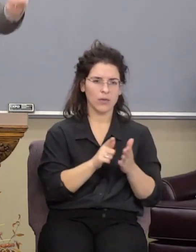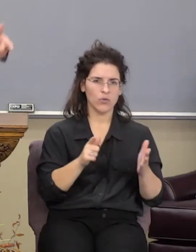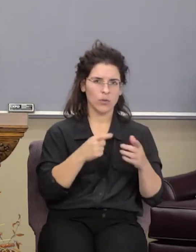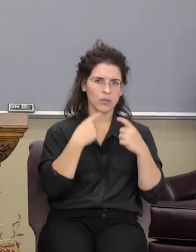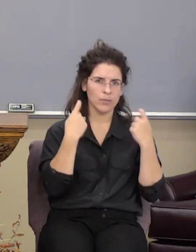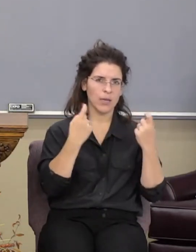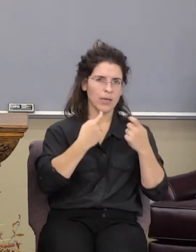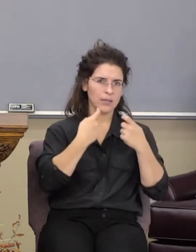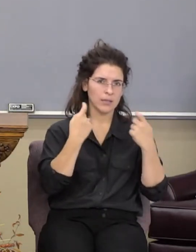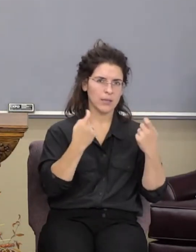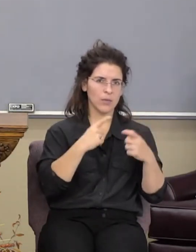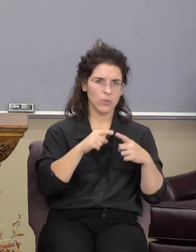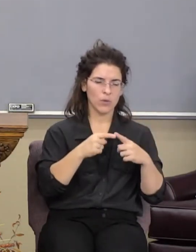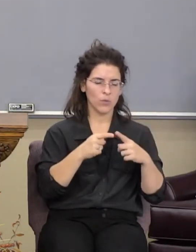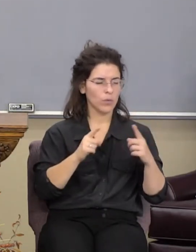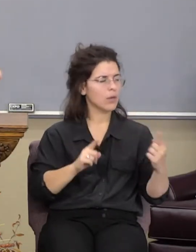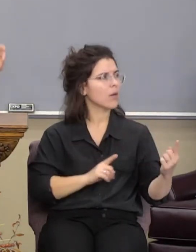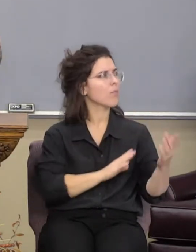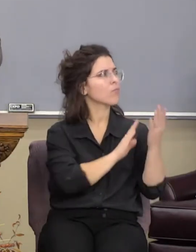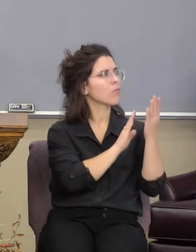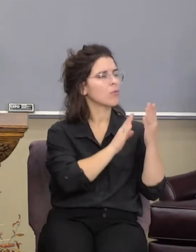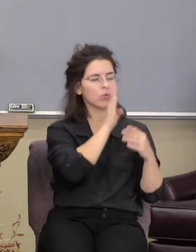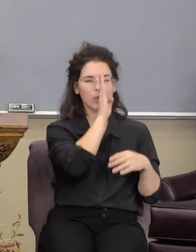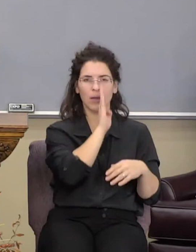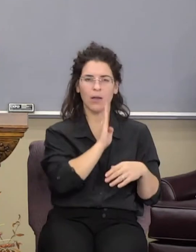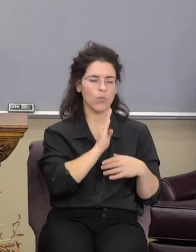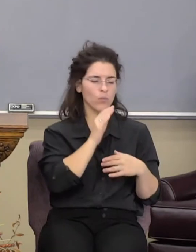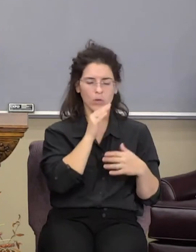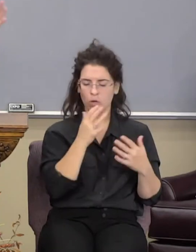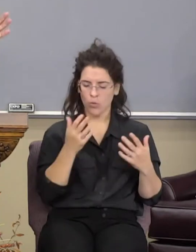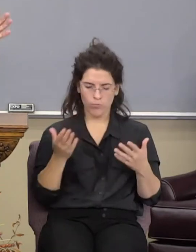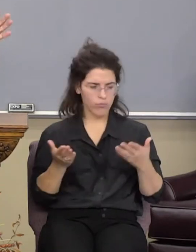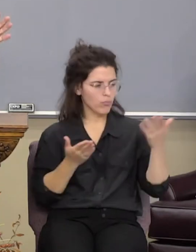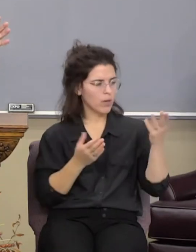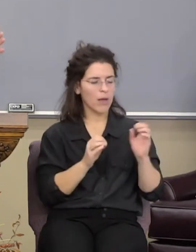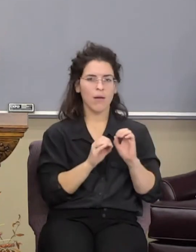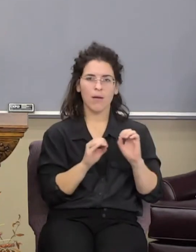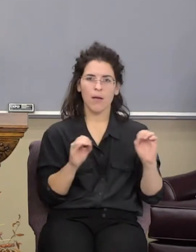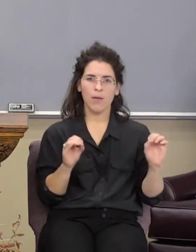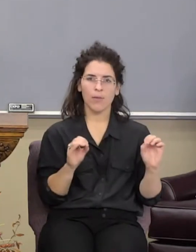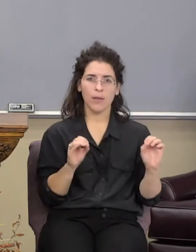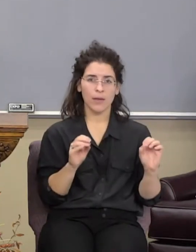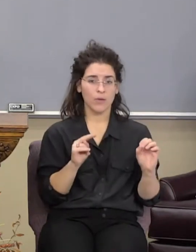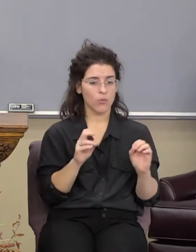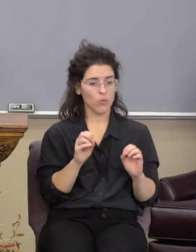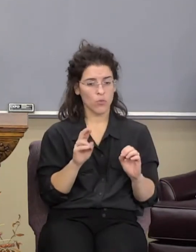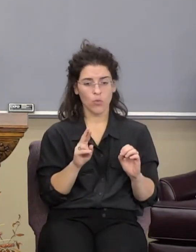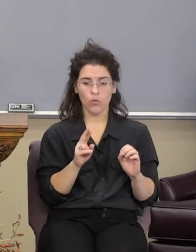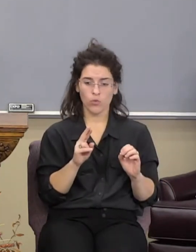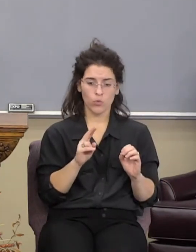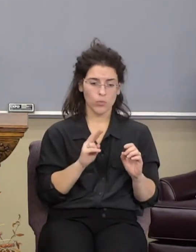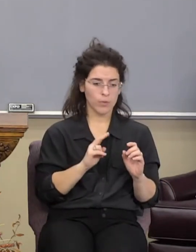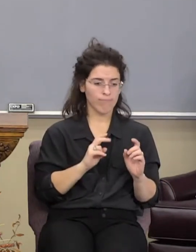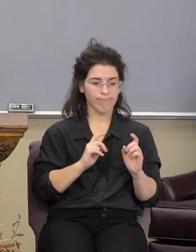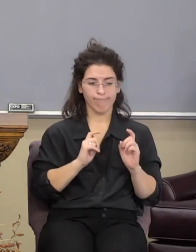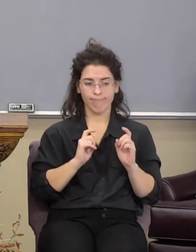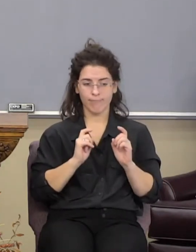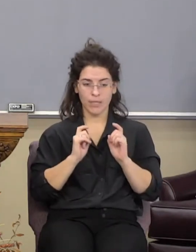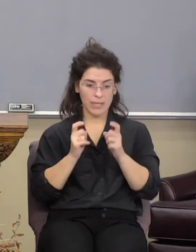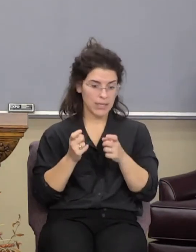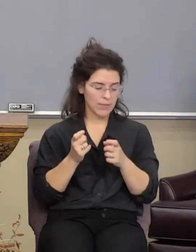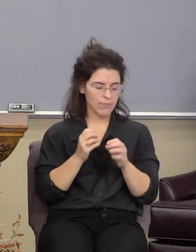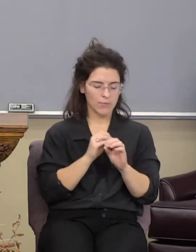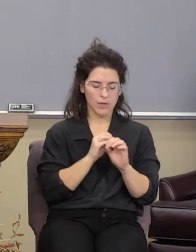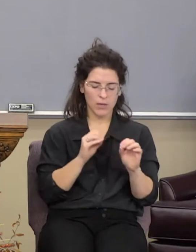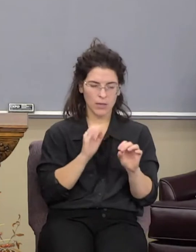and sins, when we approach God, we don't bring anything, nor do we contribute to His